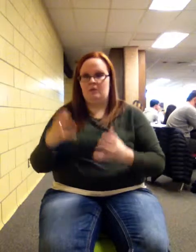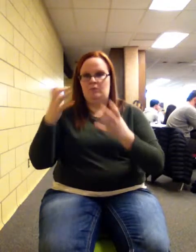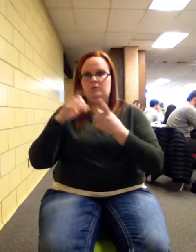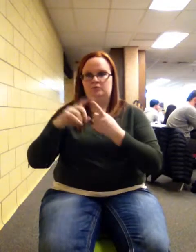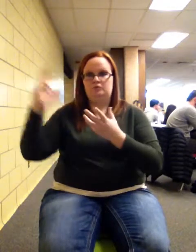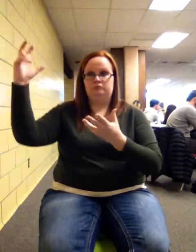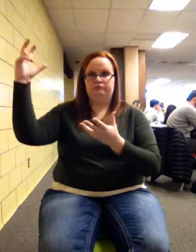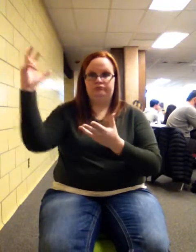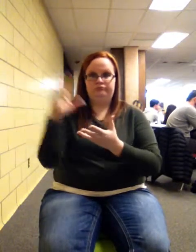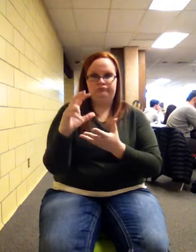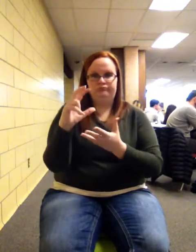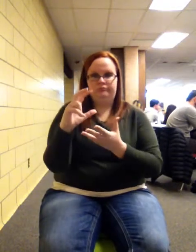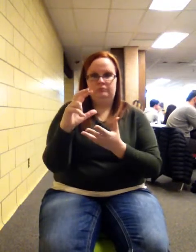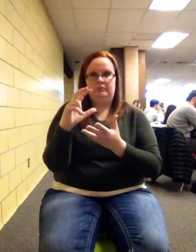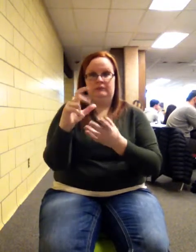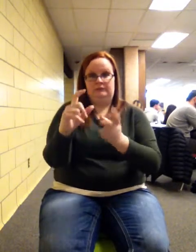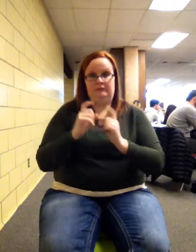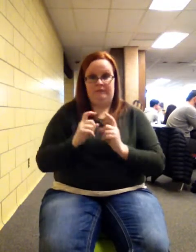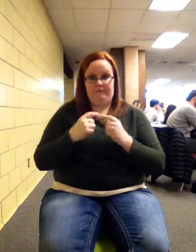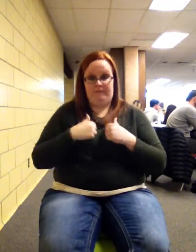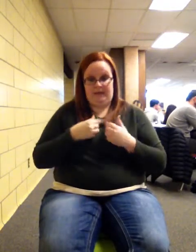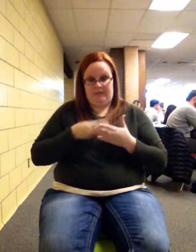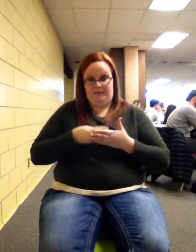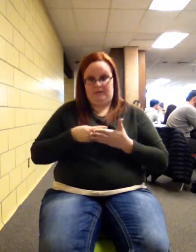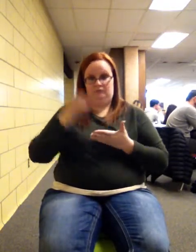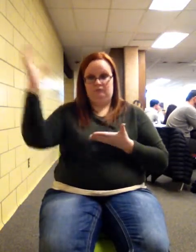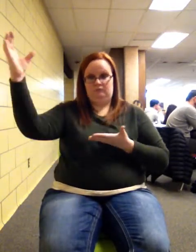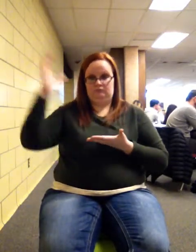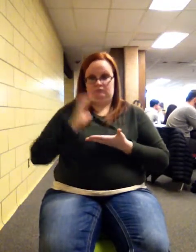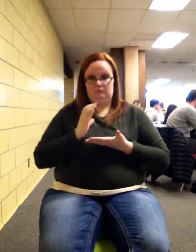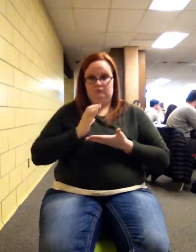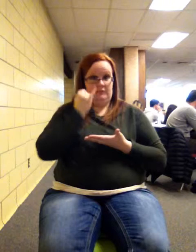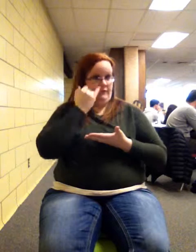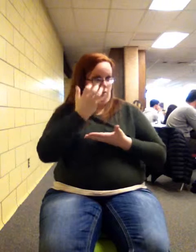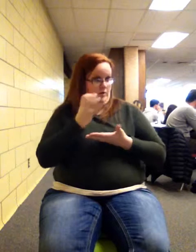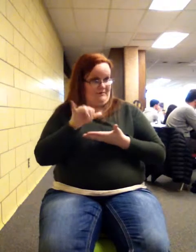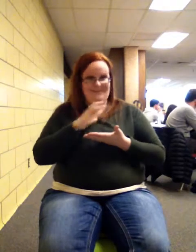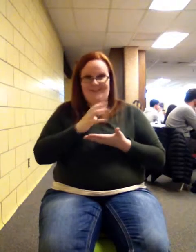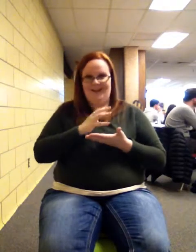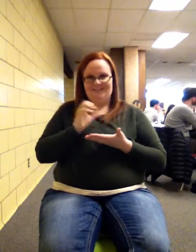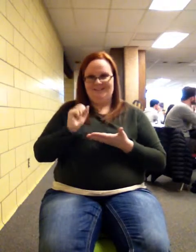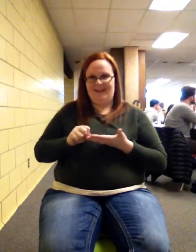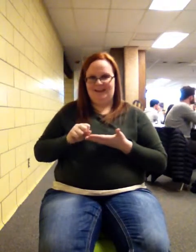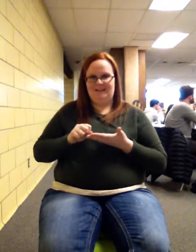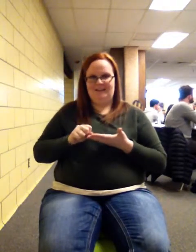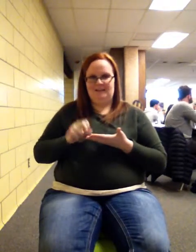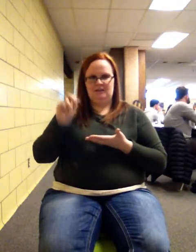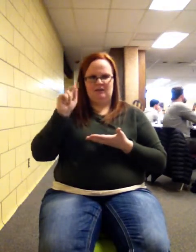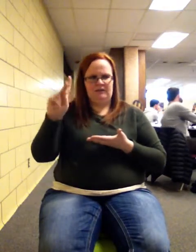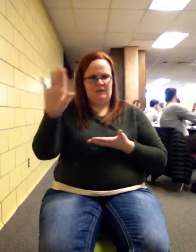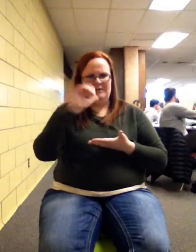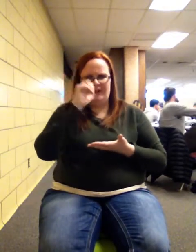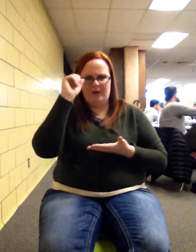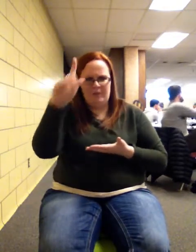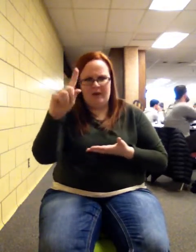of you passed your money to me, and if you ever want to do that, that's fine, we can do that. Okay, you're not awake because you didn't laugh, or that's just really not funny.